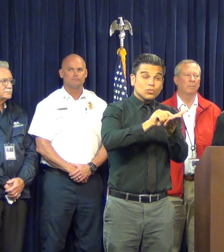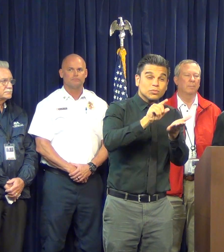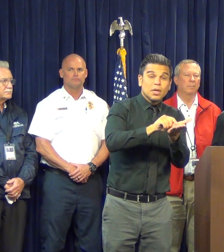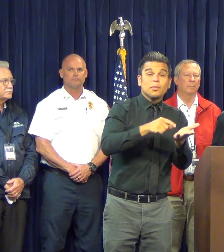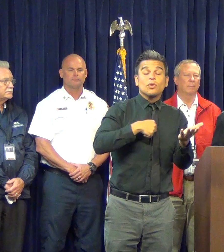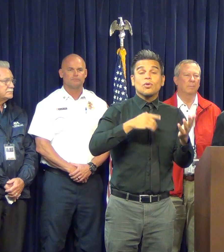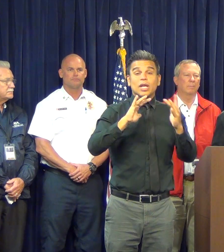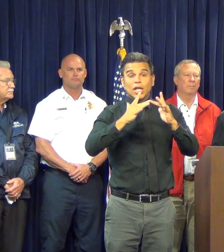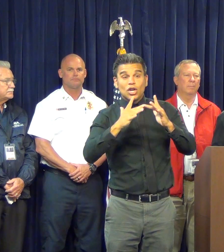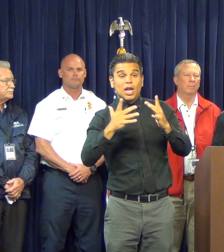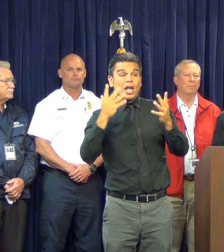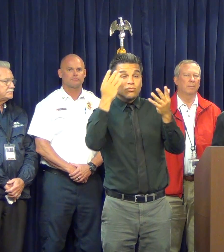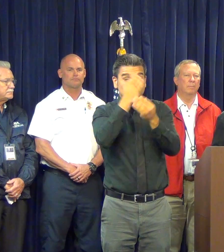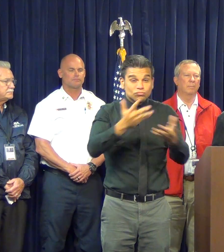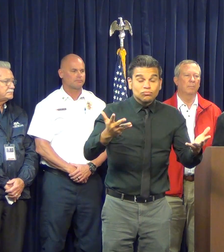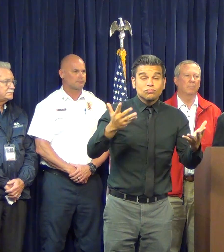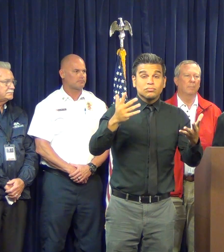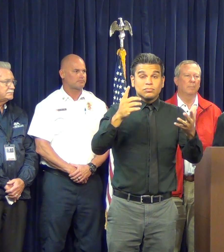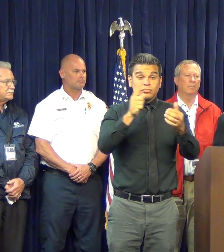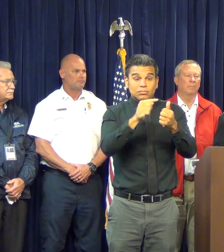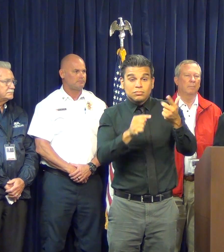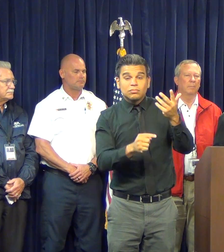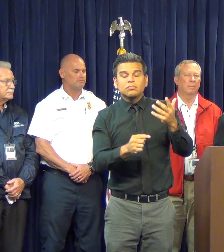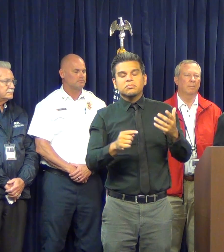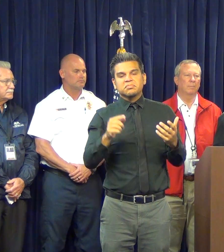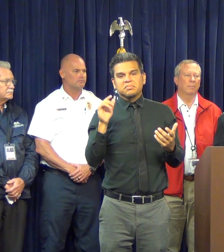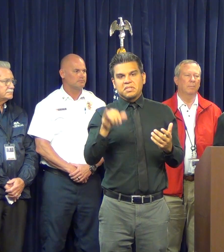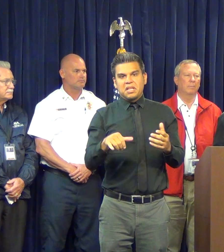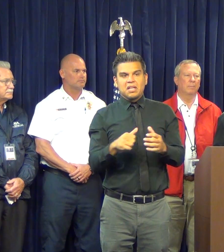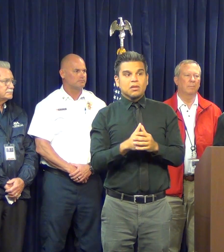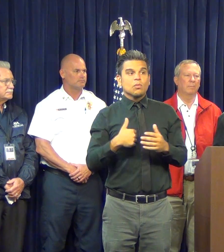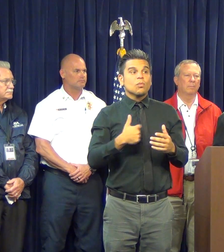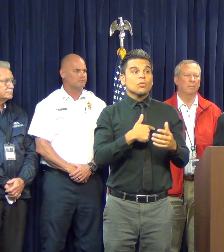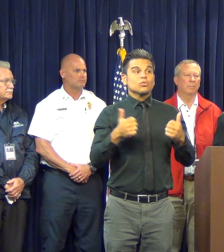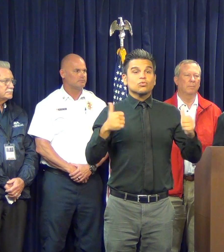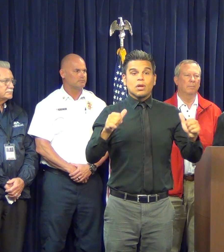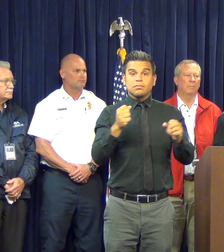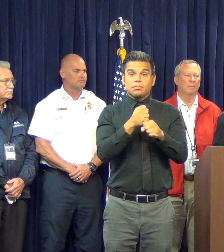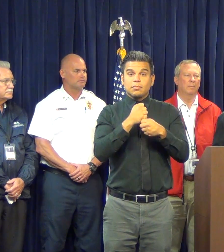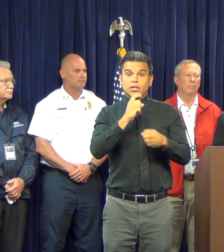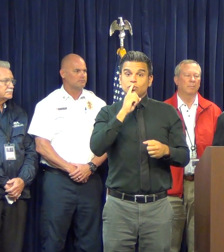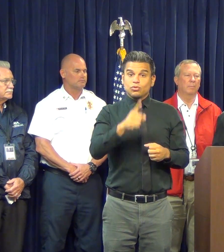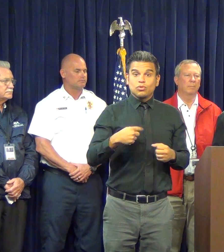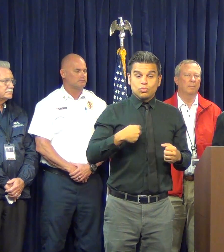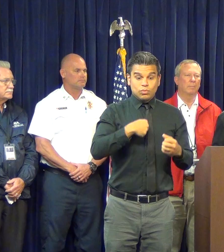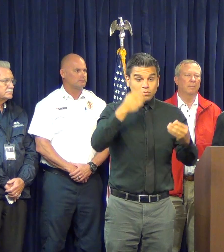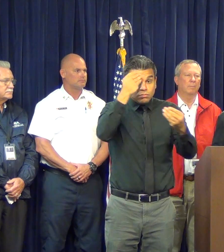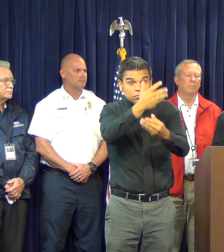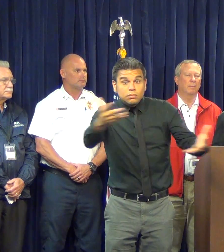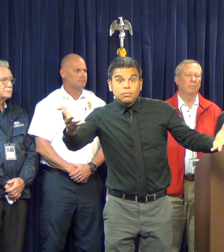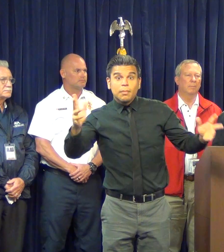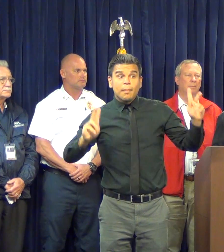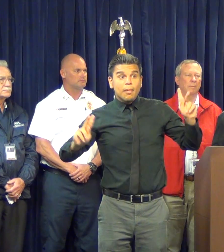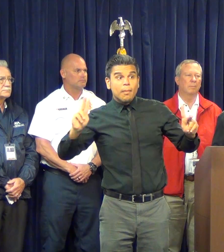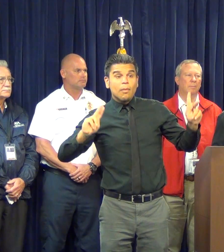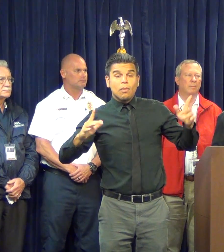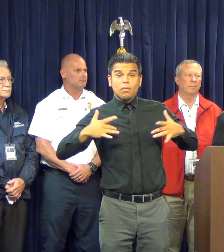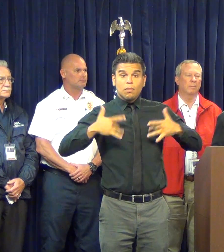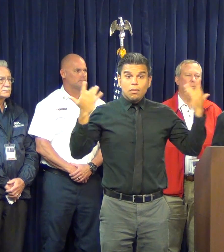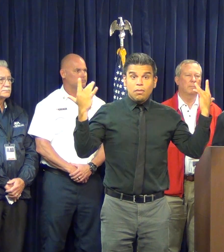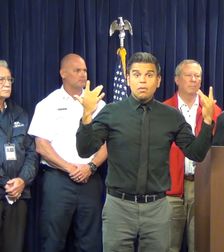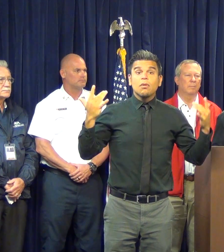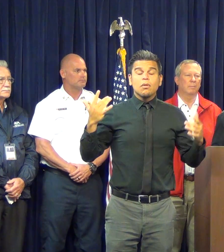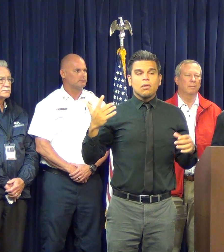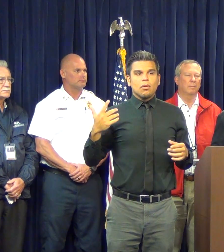everybody informed. As we get into the middle of this, continuing to keep everybody informed. And people need to know that we